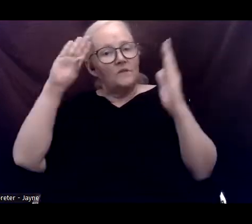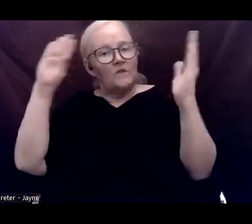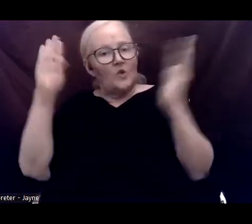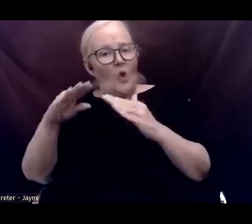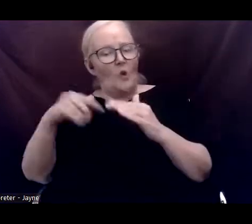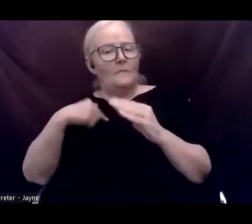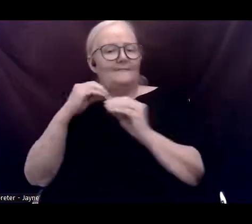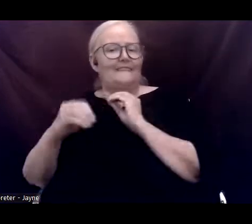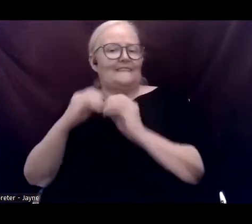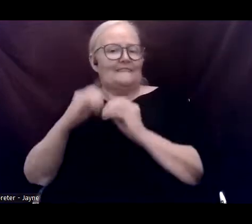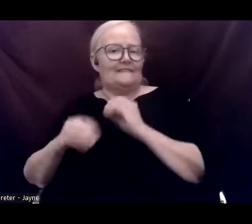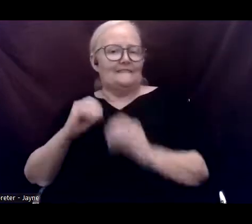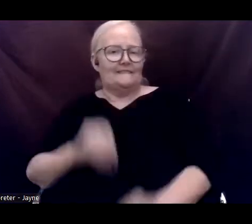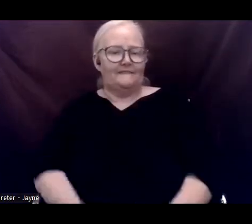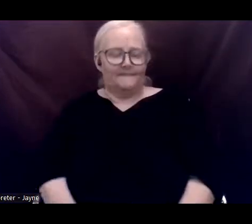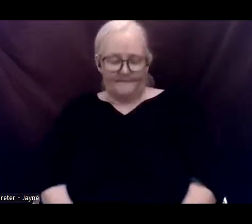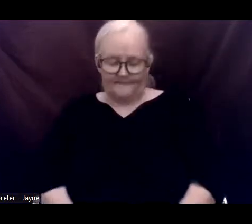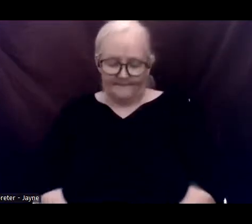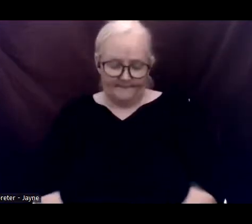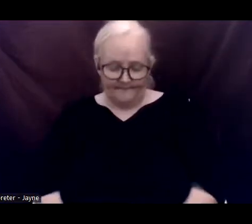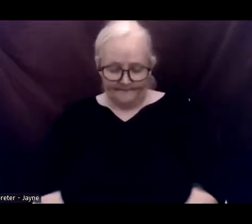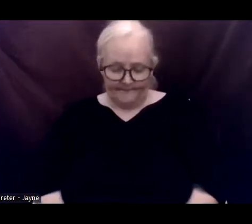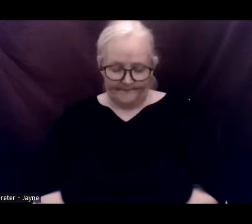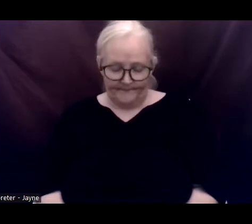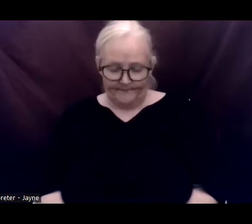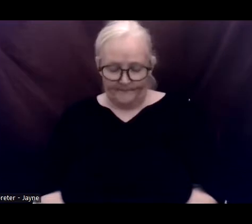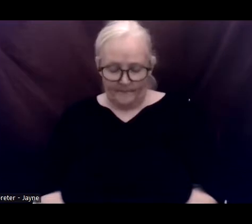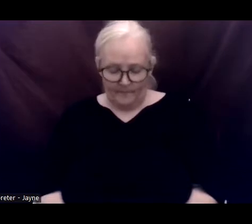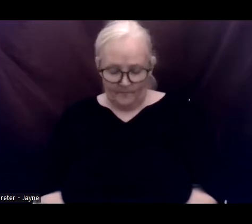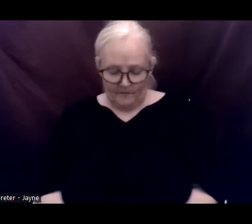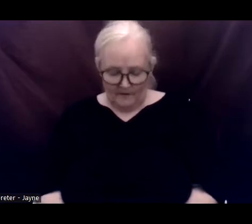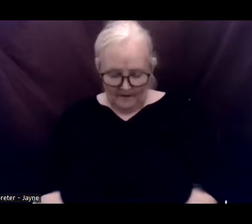hope I fix.